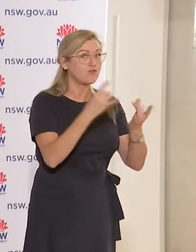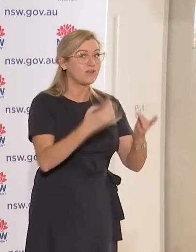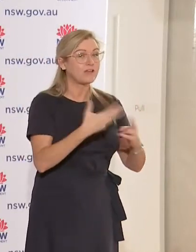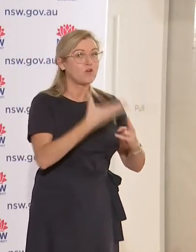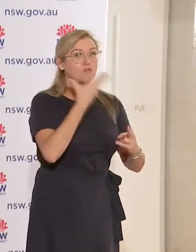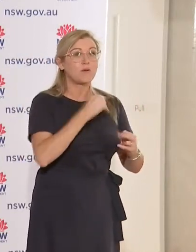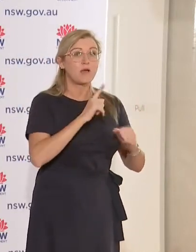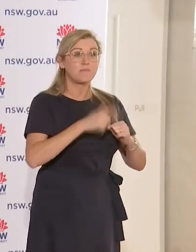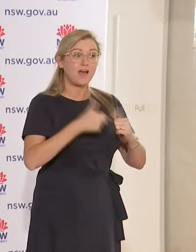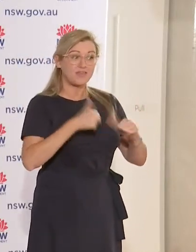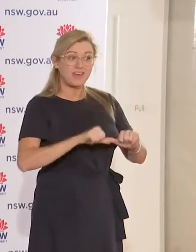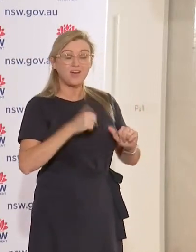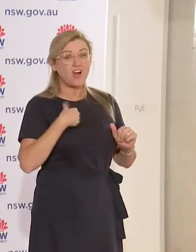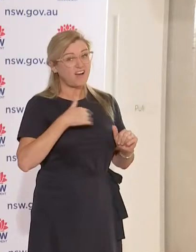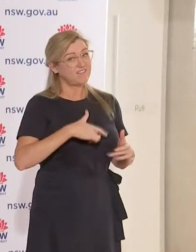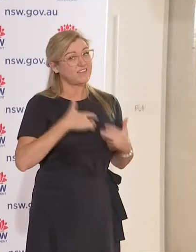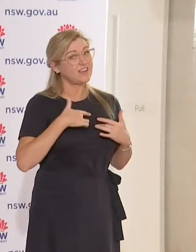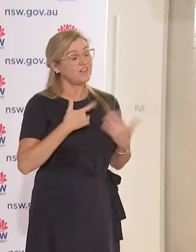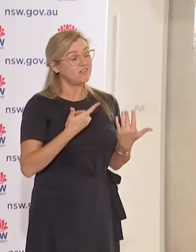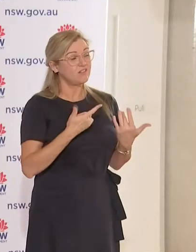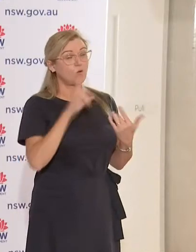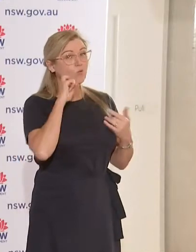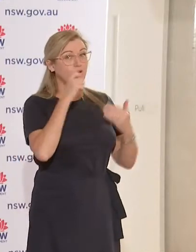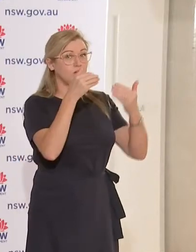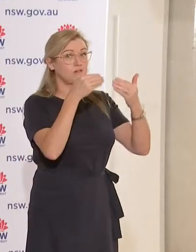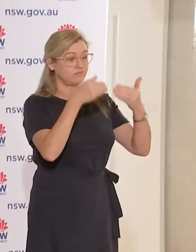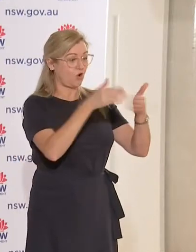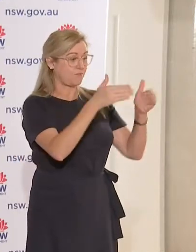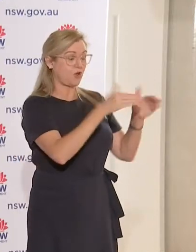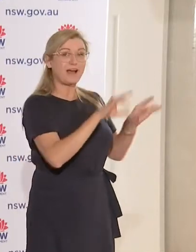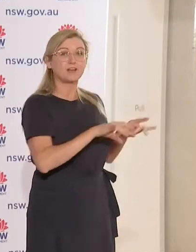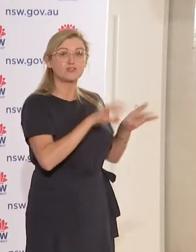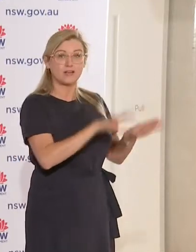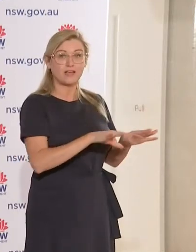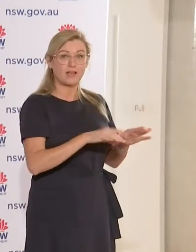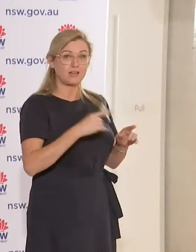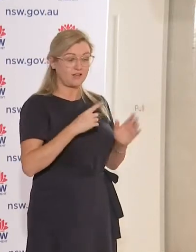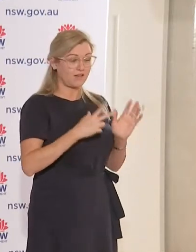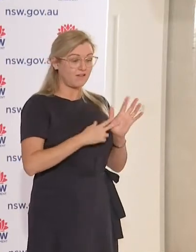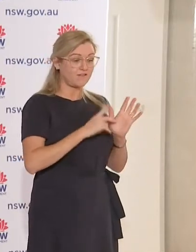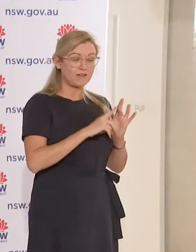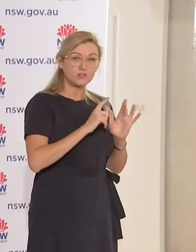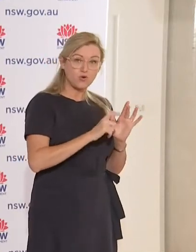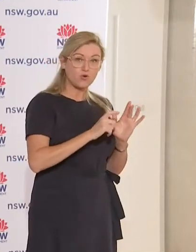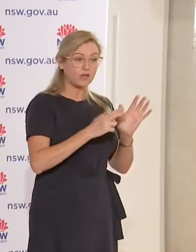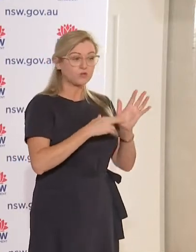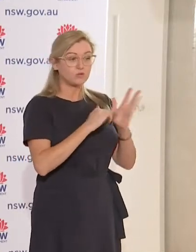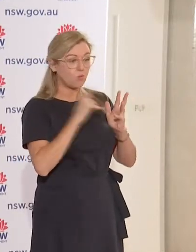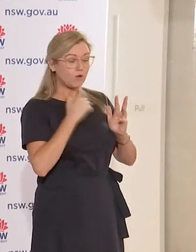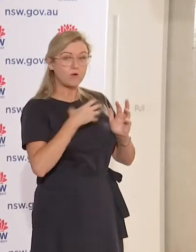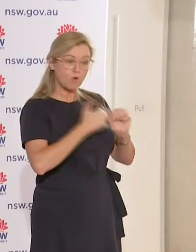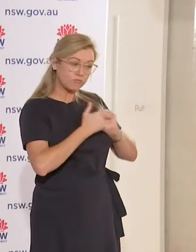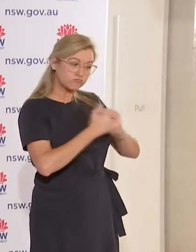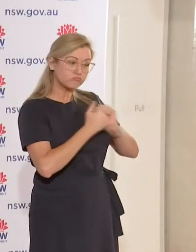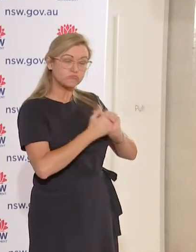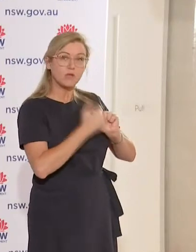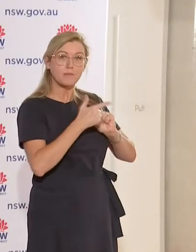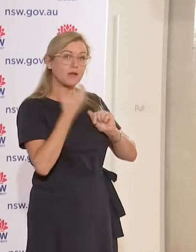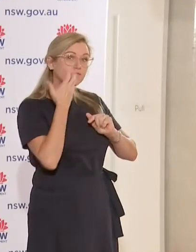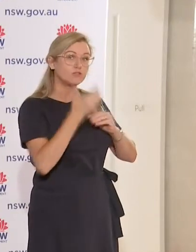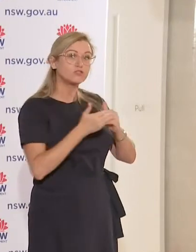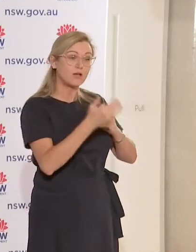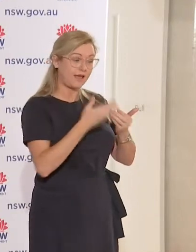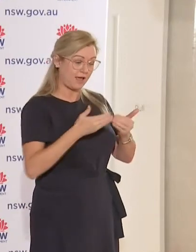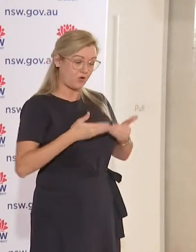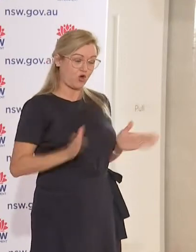internal state borders that we have. And I predict that New South Wales and Victoria will work more closely about these matters moving forward. And if you look